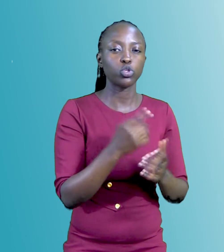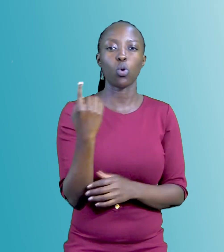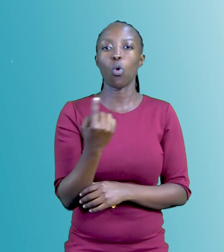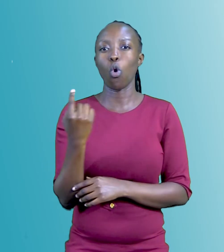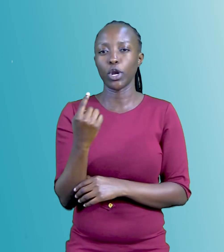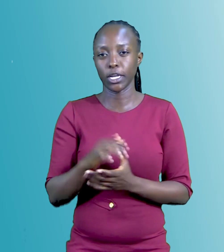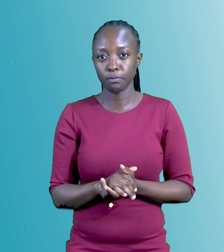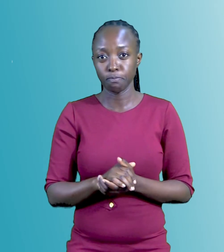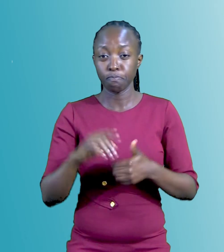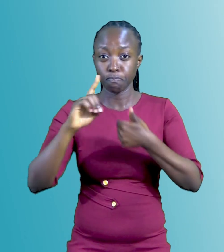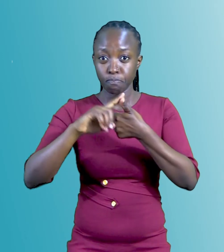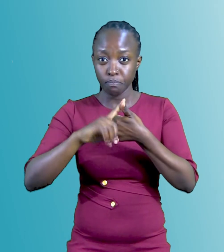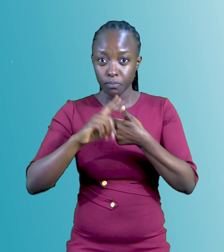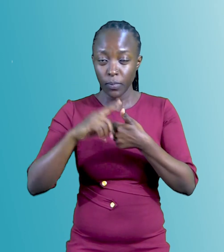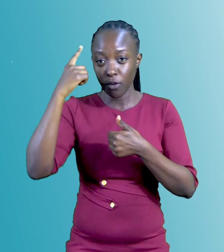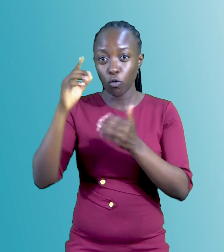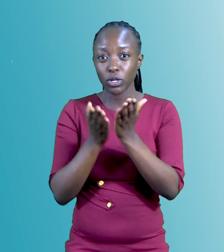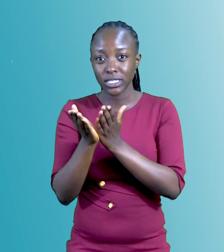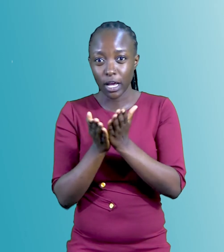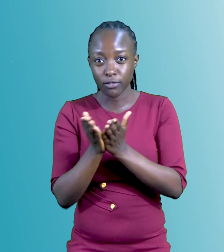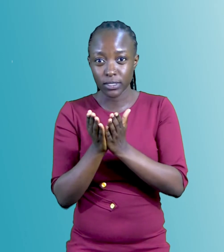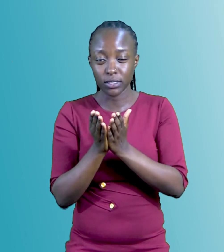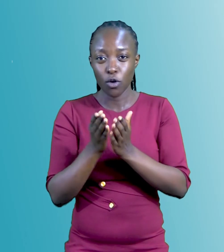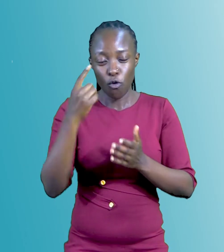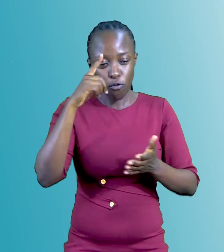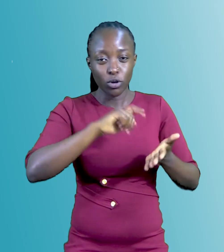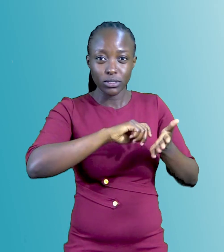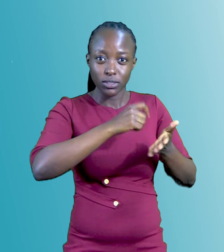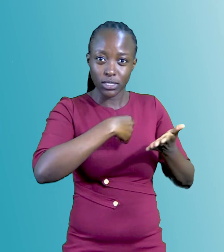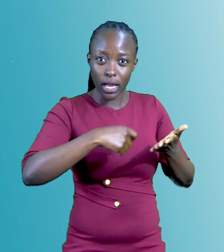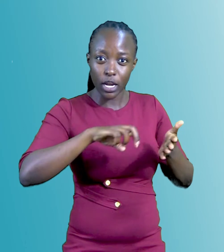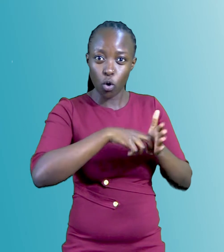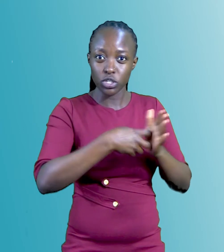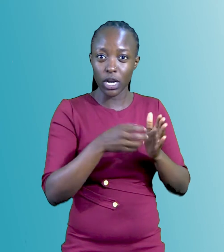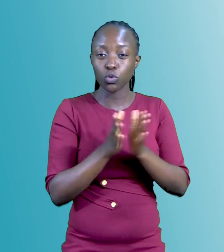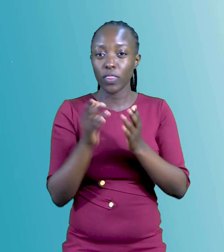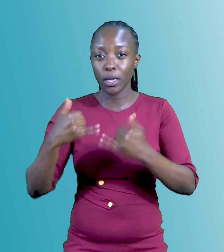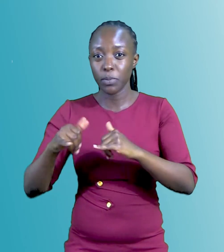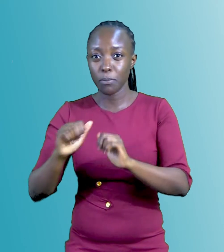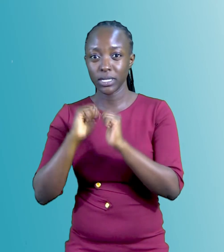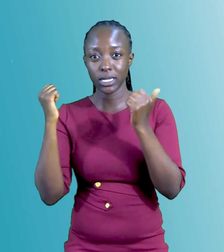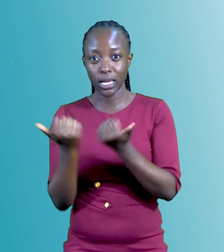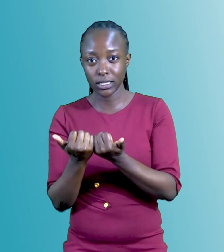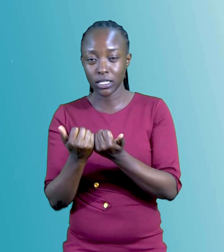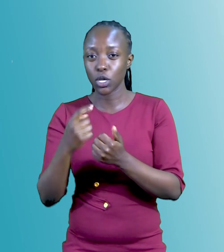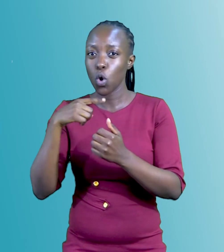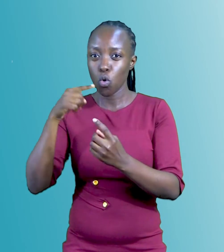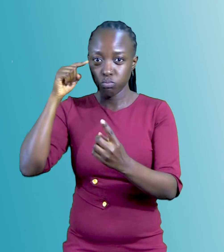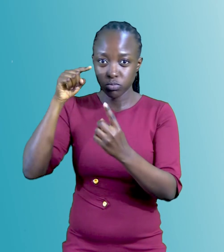5. For the service rendered on award and signing of contracts with implementing agencies towards project funding under the Water Resource